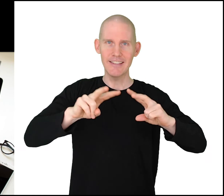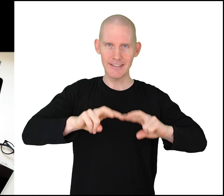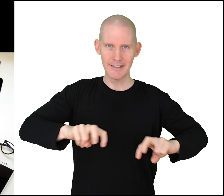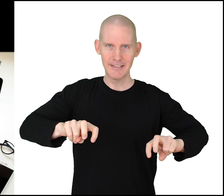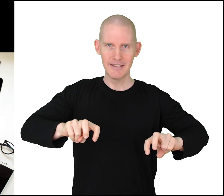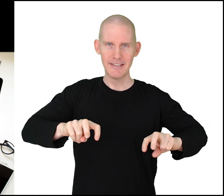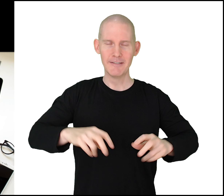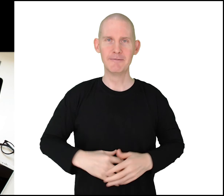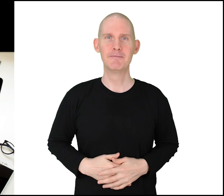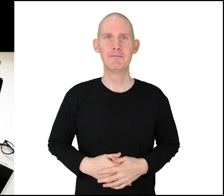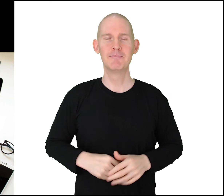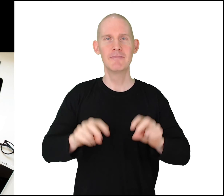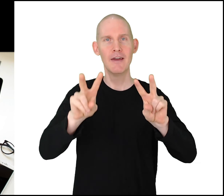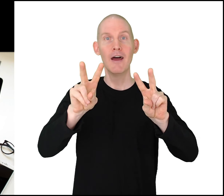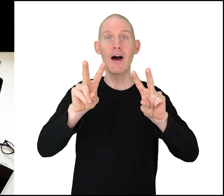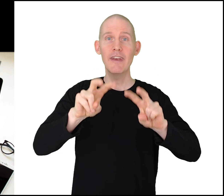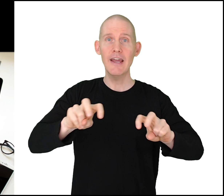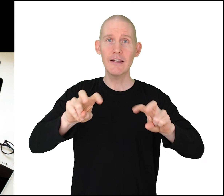Analysis.